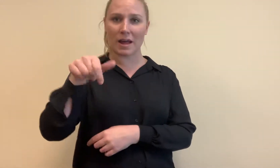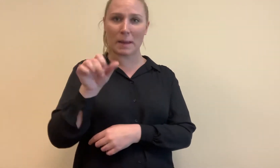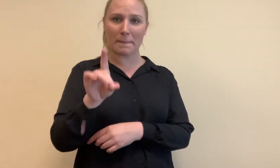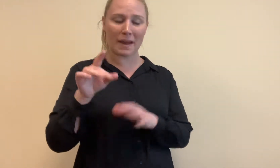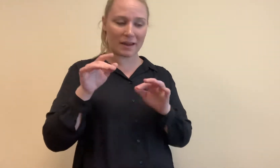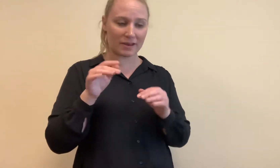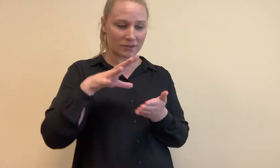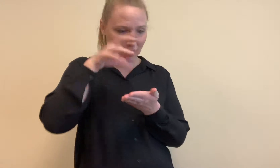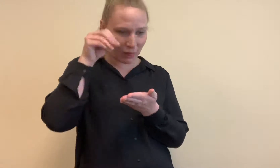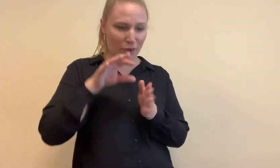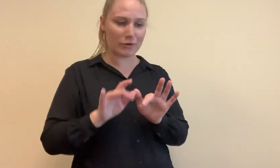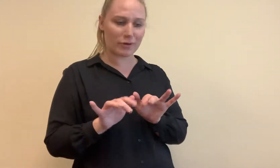type,